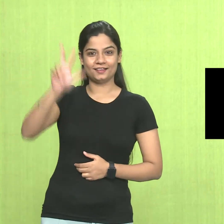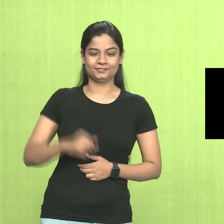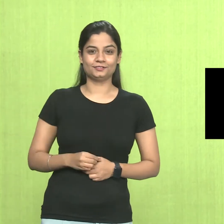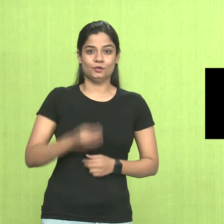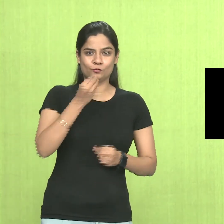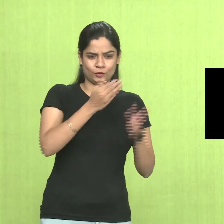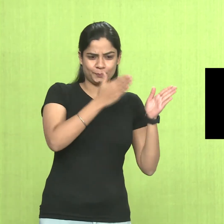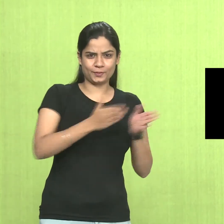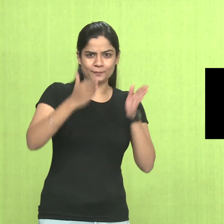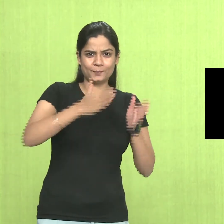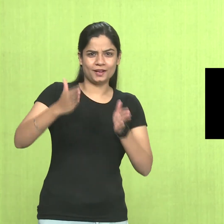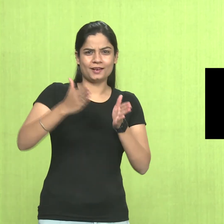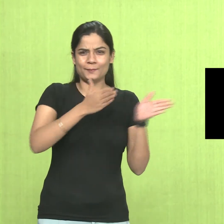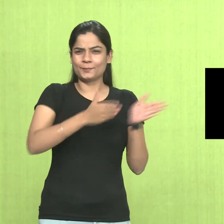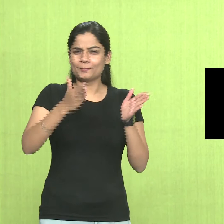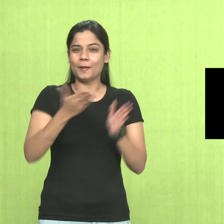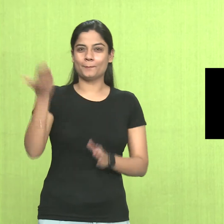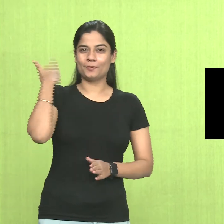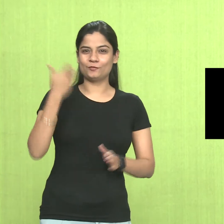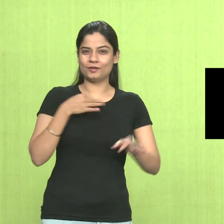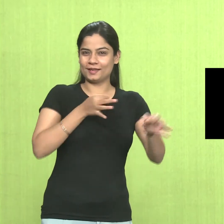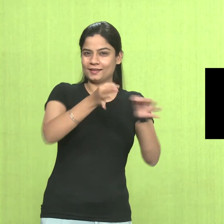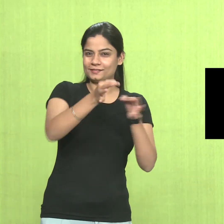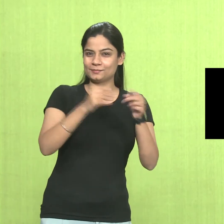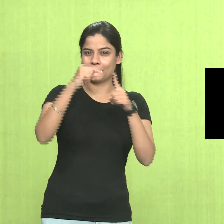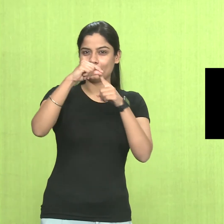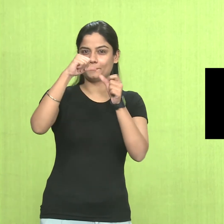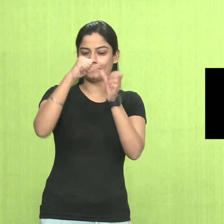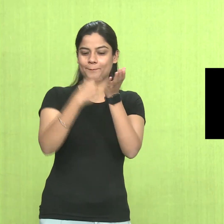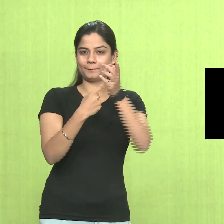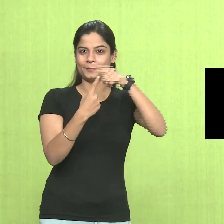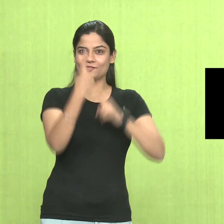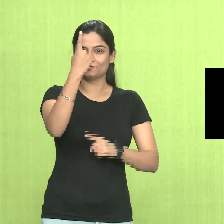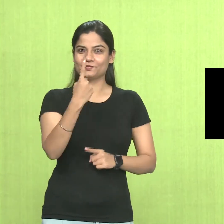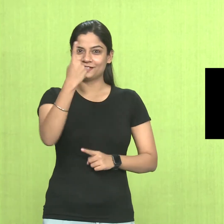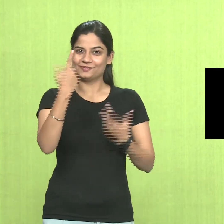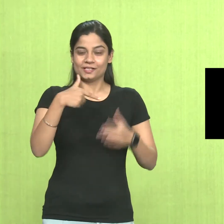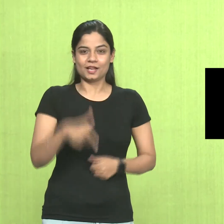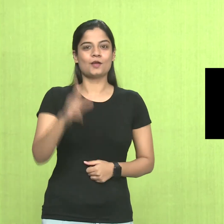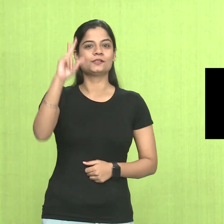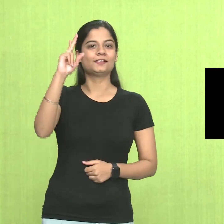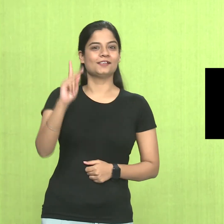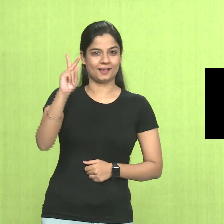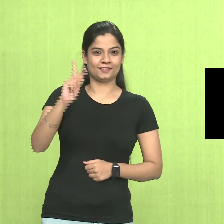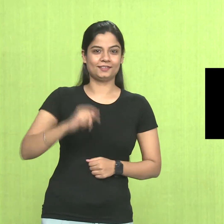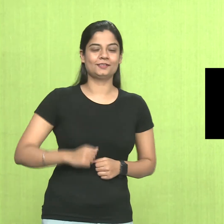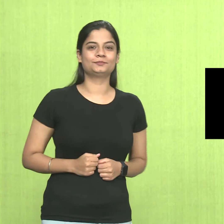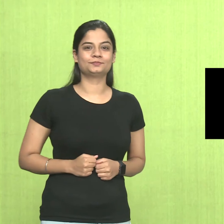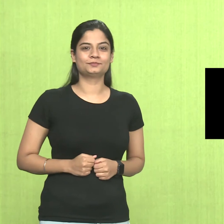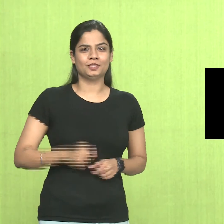8, Preparation of Food. We are done with part 1 of the lesson. As you must have seen, this is the part 2.